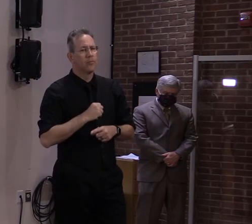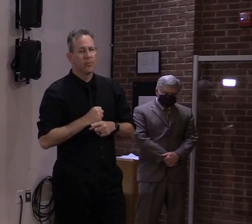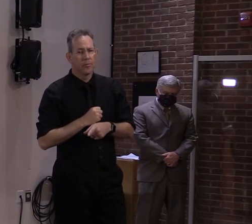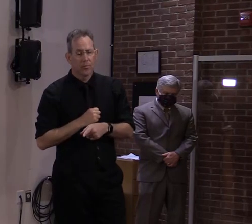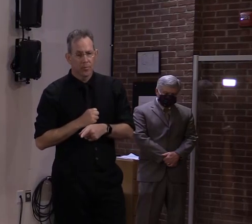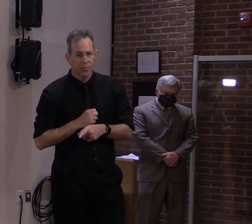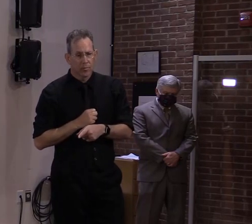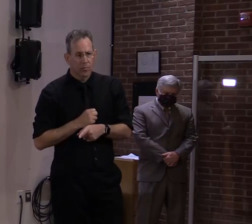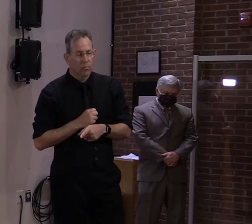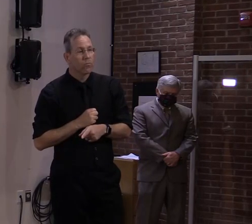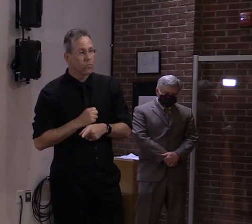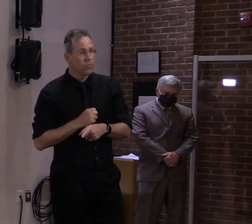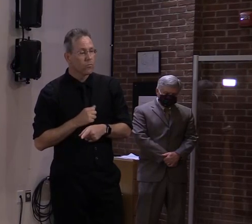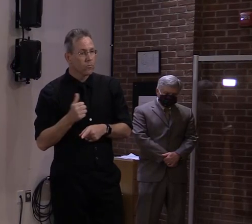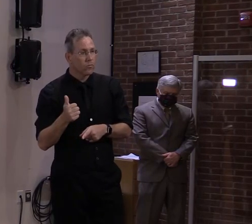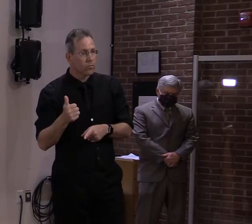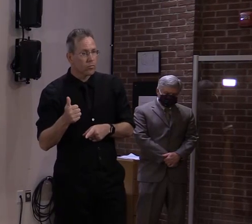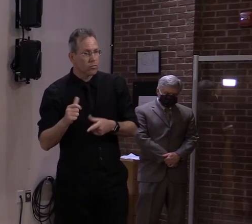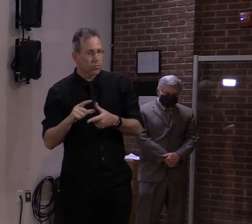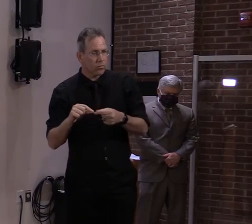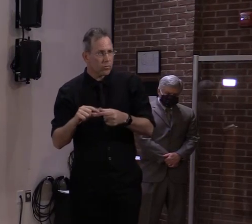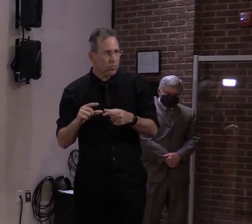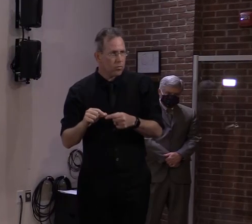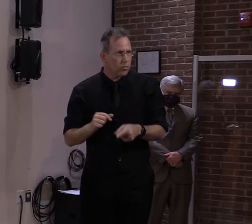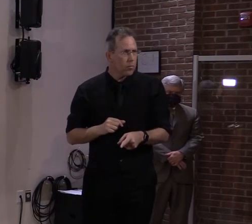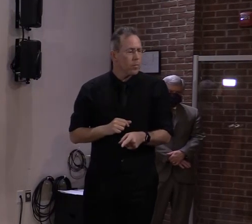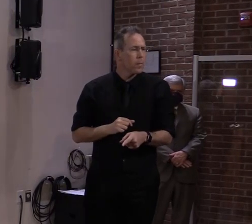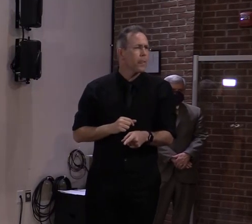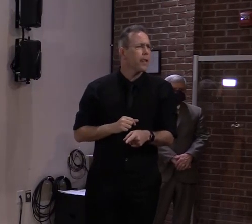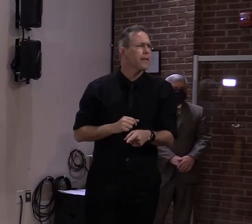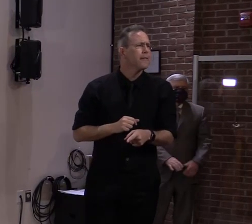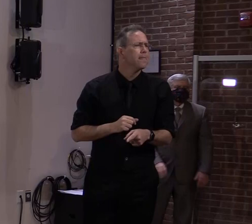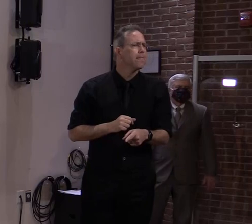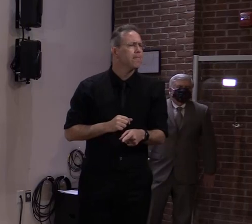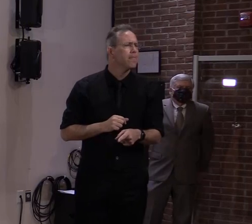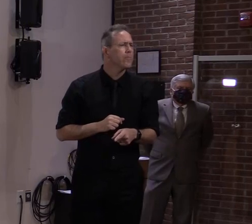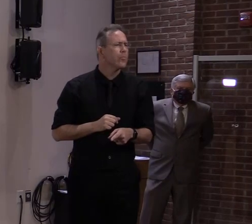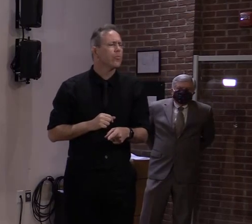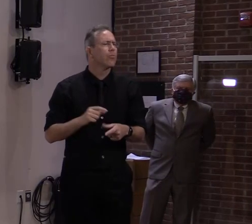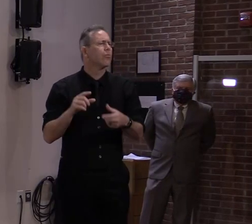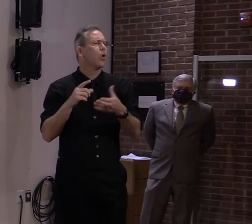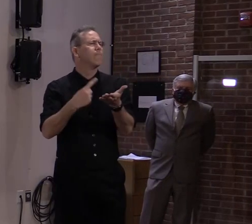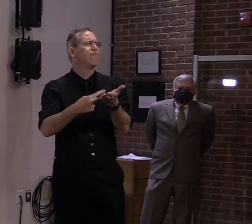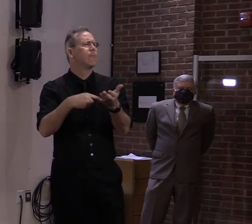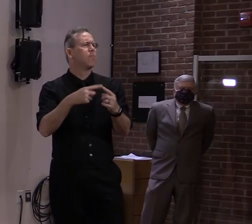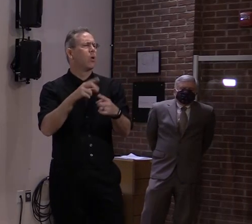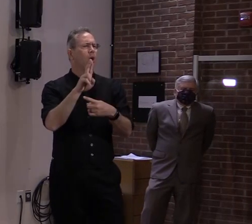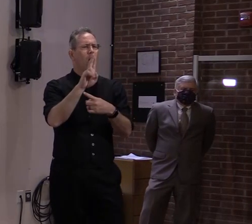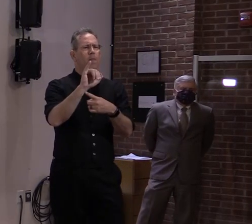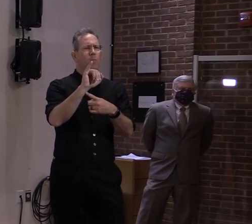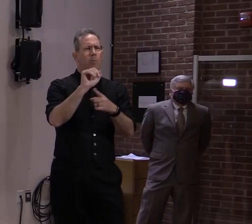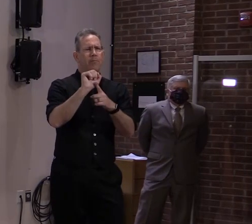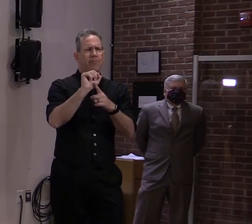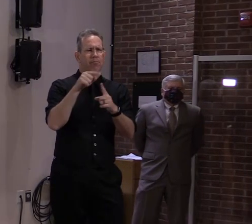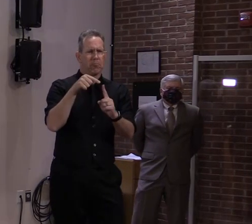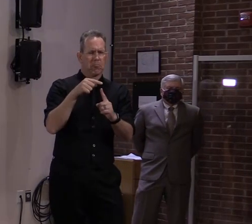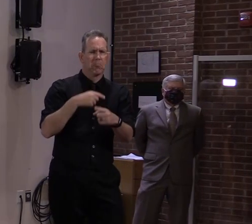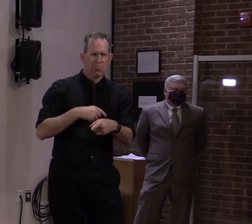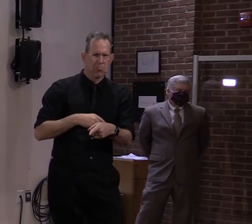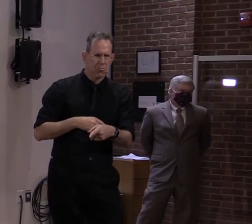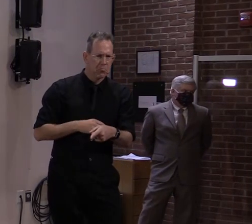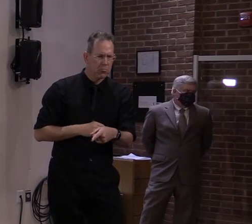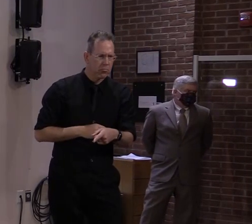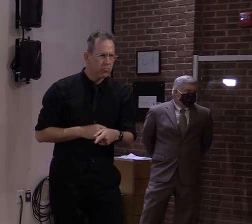Yes, Governor, this is about the return to work requirement. This also might be a question for Commissioner Harrington. I got a call yesterday from a